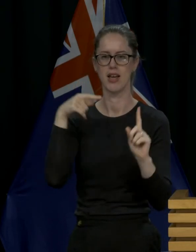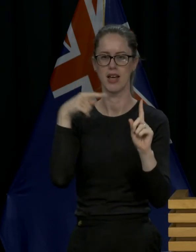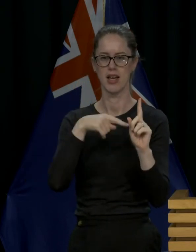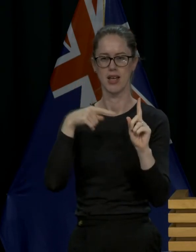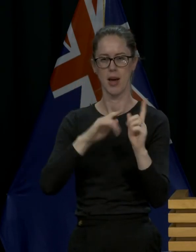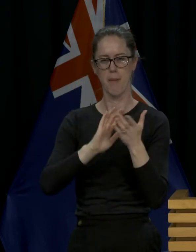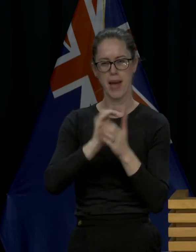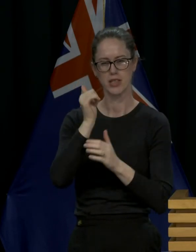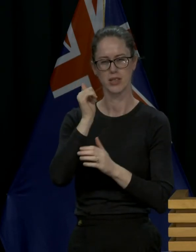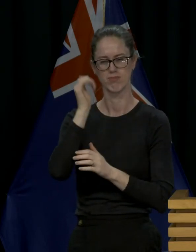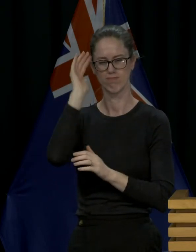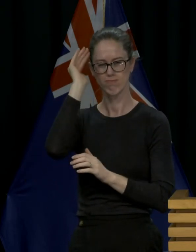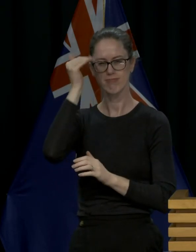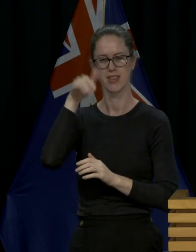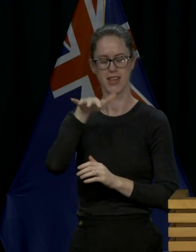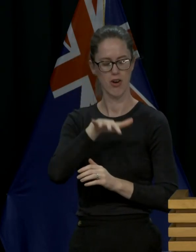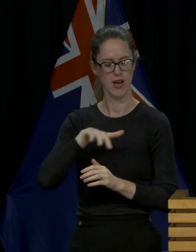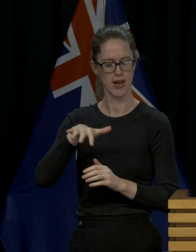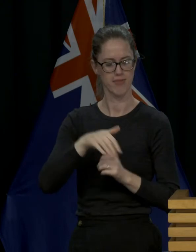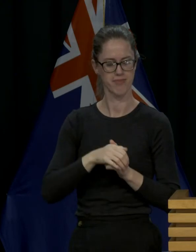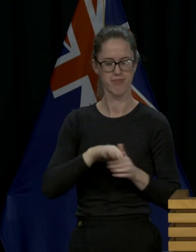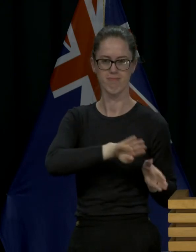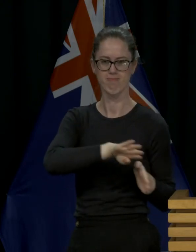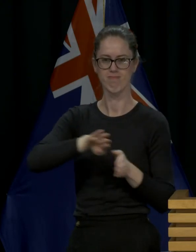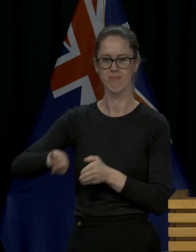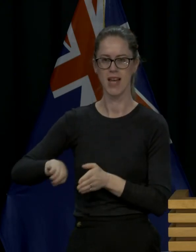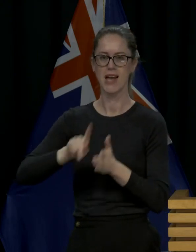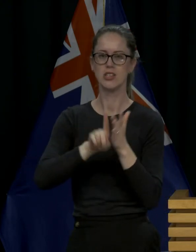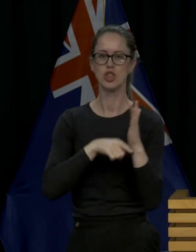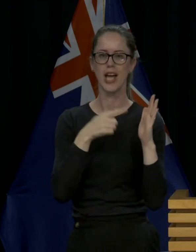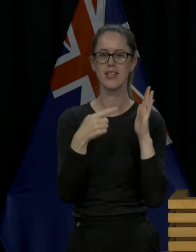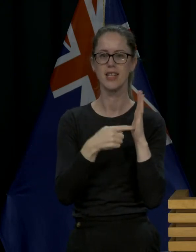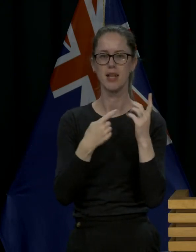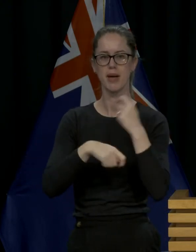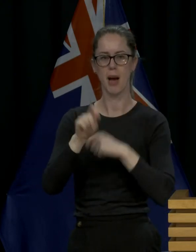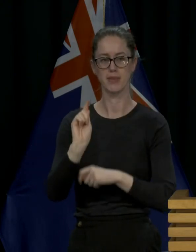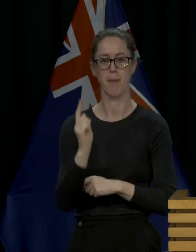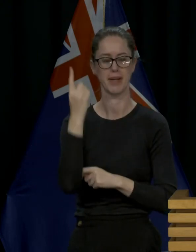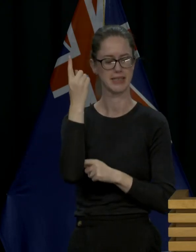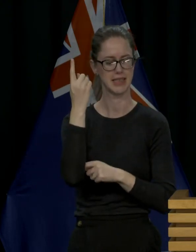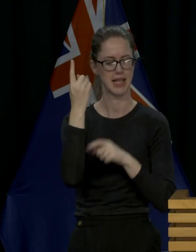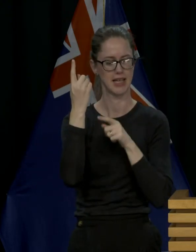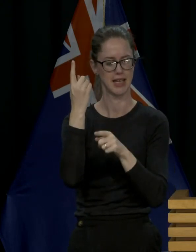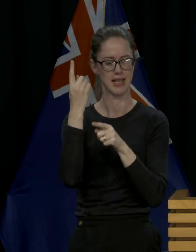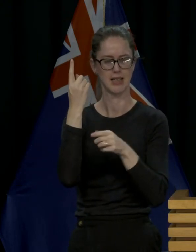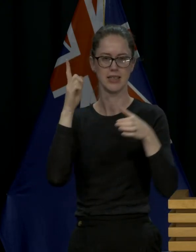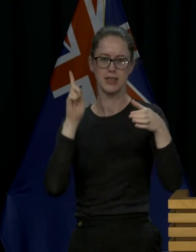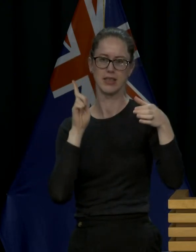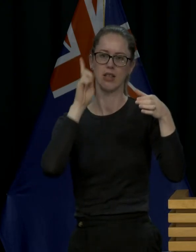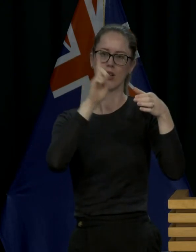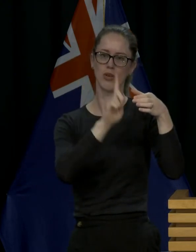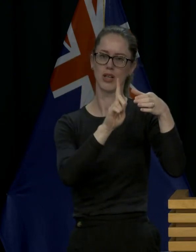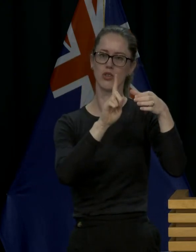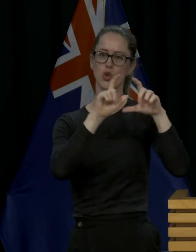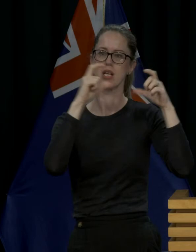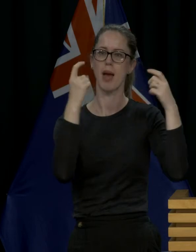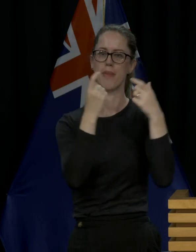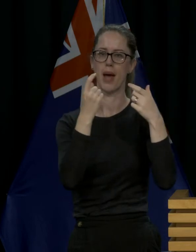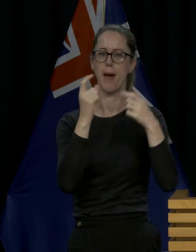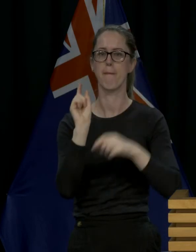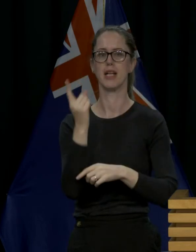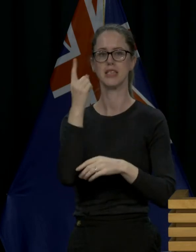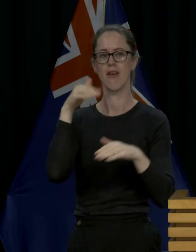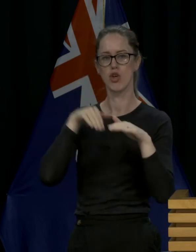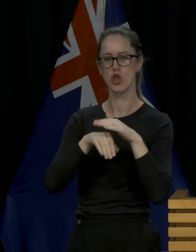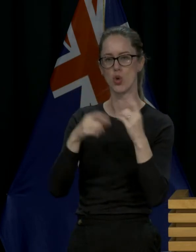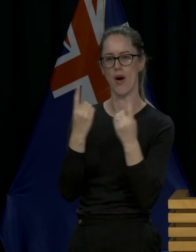considerable passion for. Jan Tinetti becomes a minister and enters Cabinet as Minister of Internal